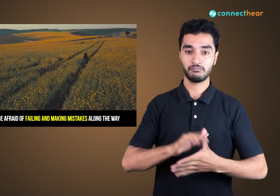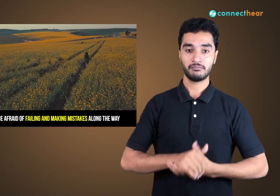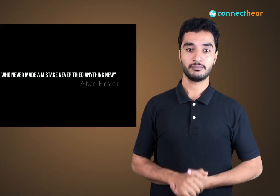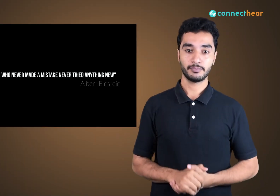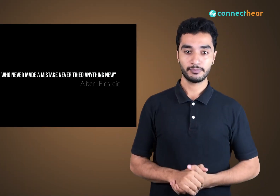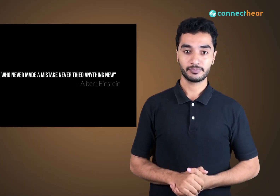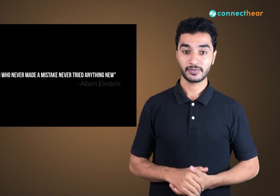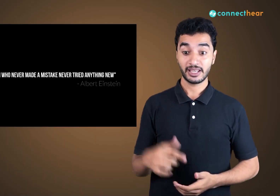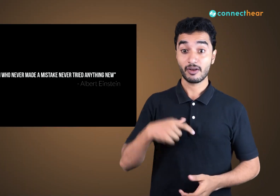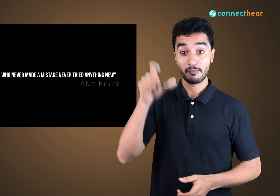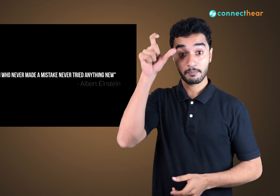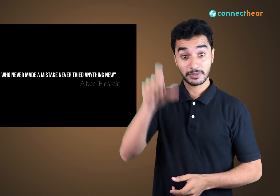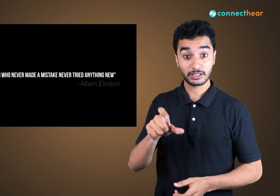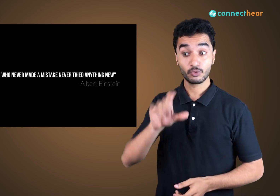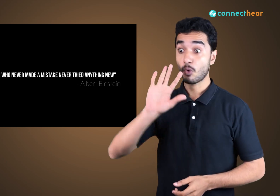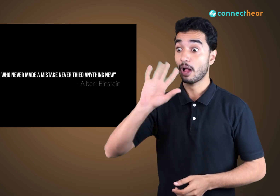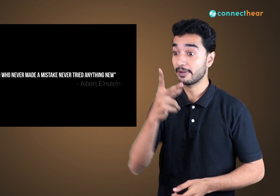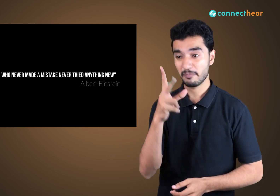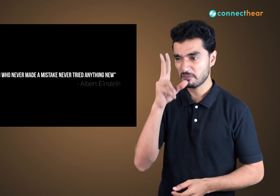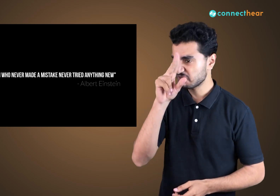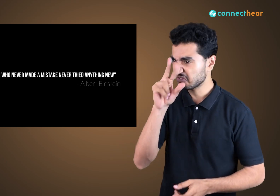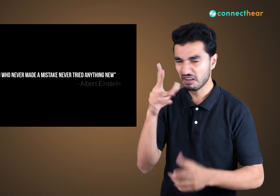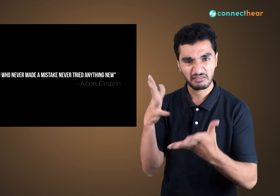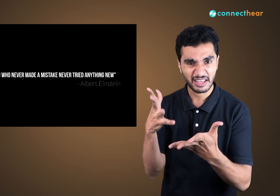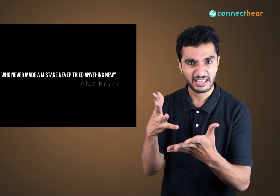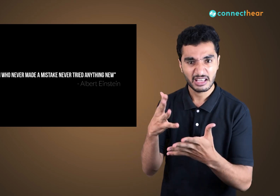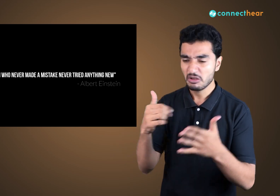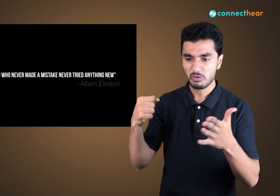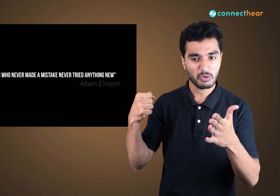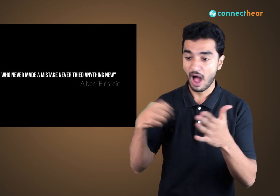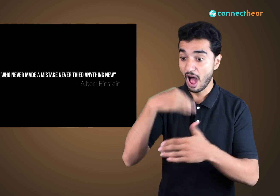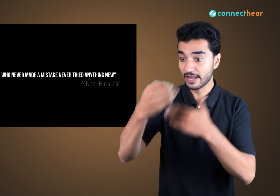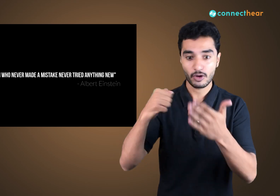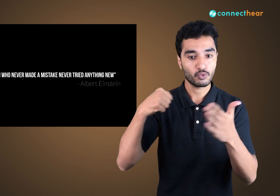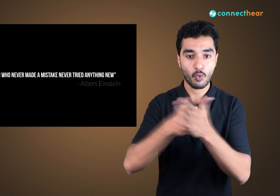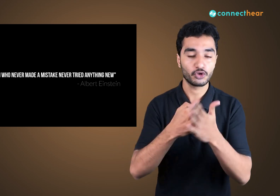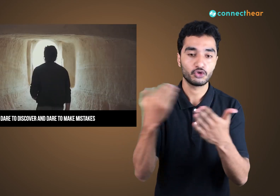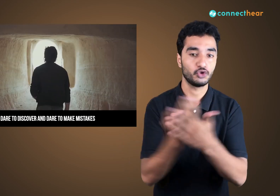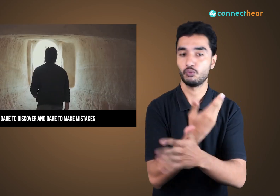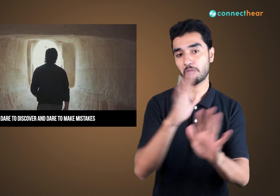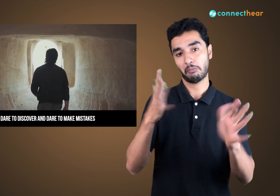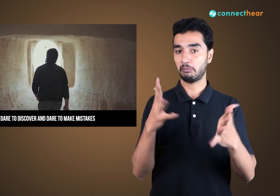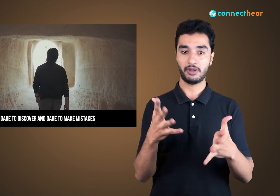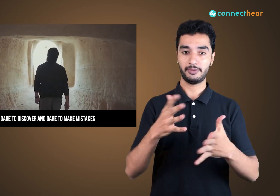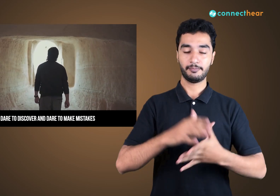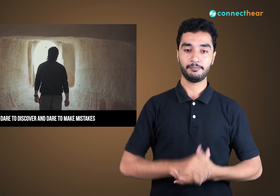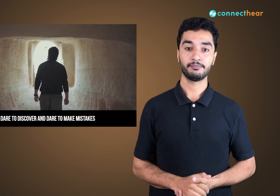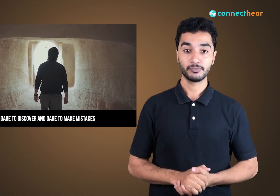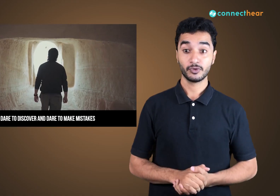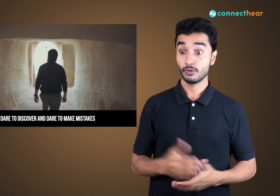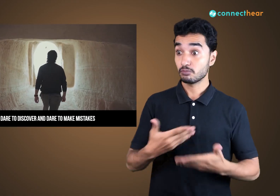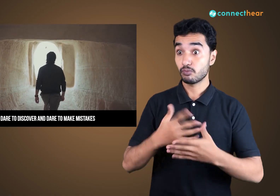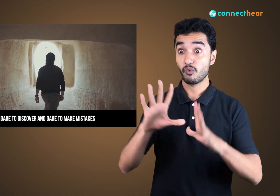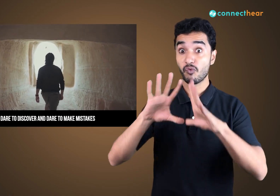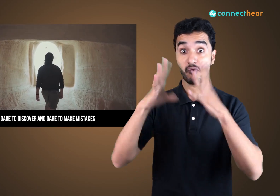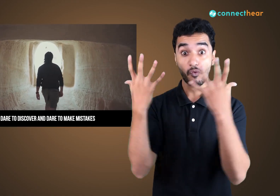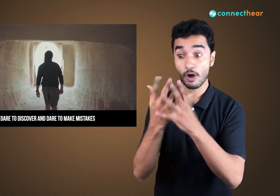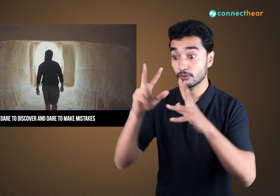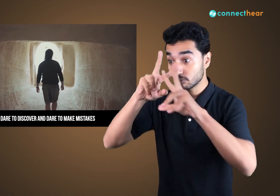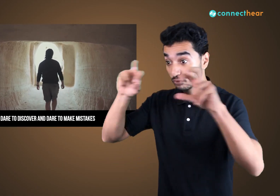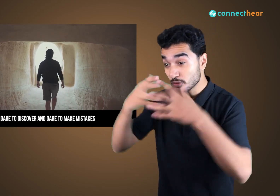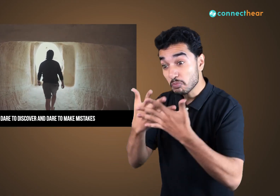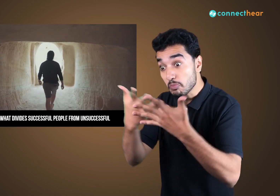the way. A person who never made a mistake never tried anything new. Dare to discover and dare to